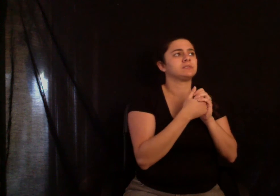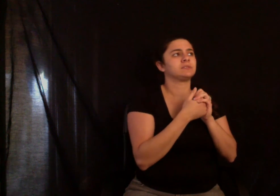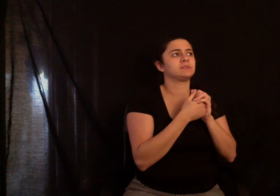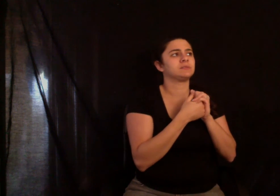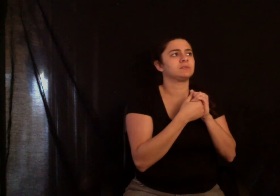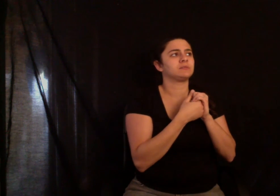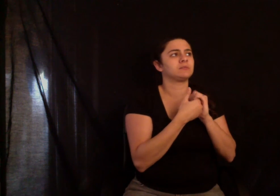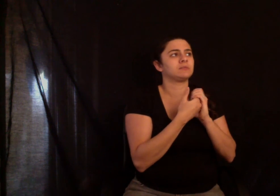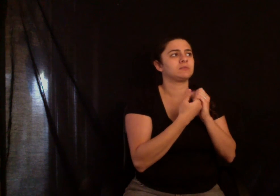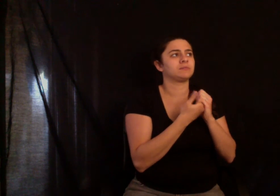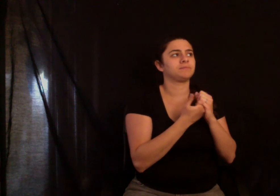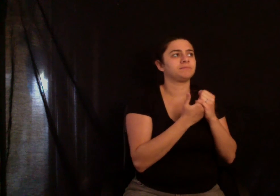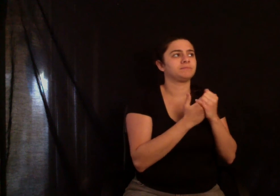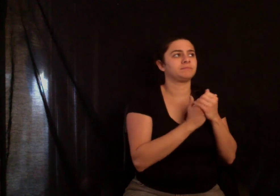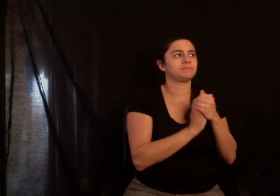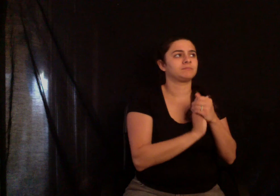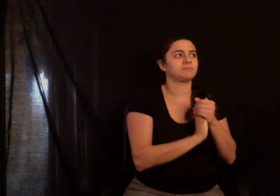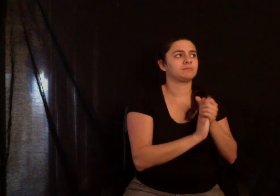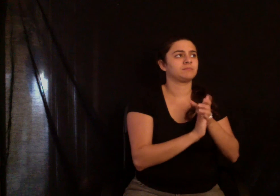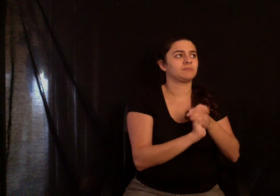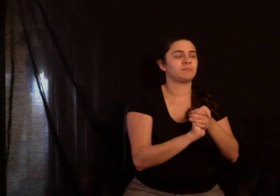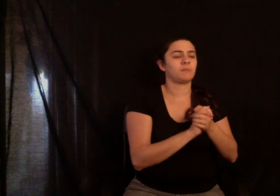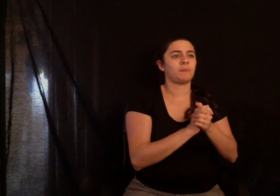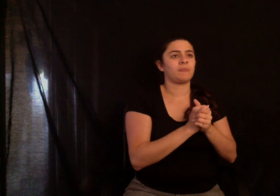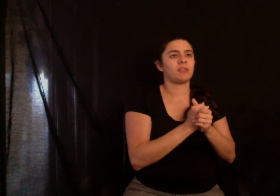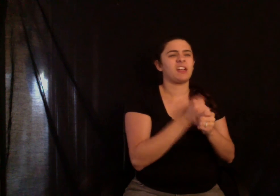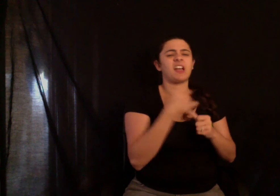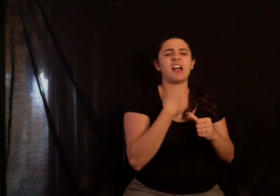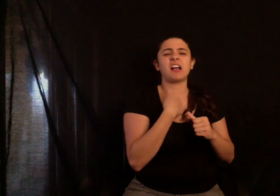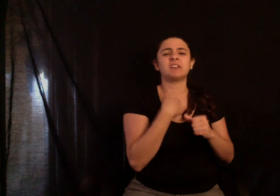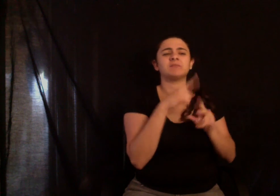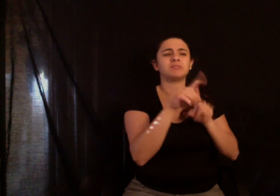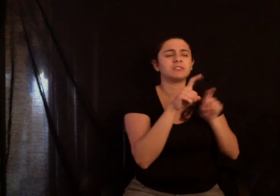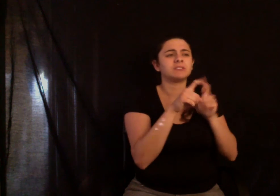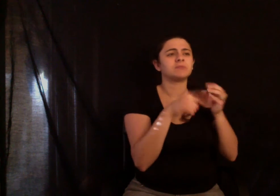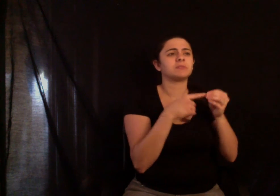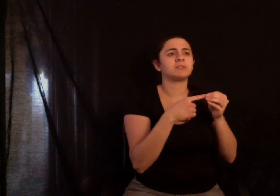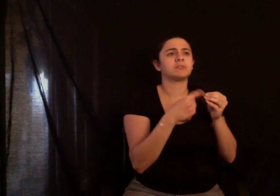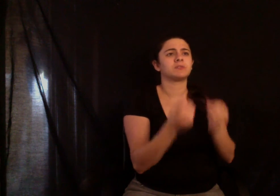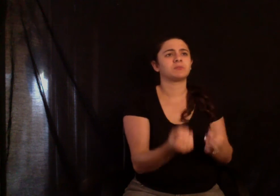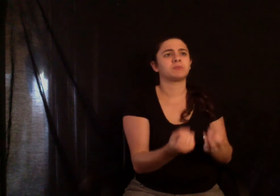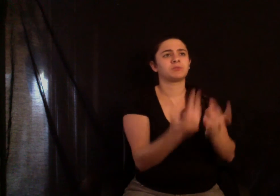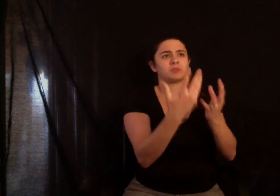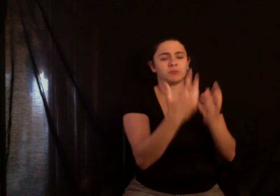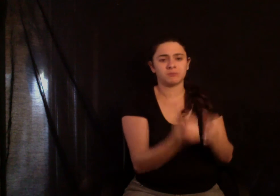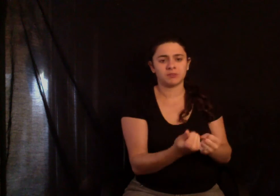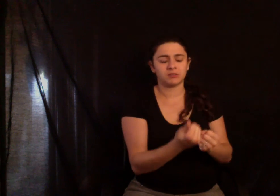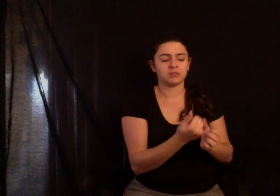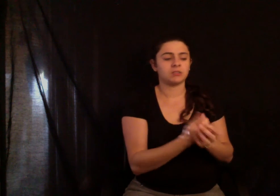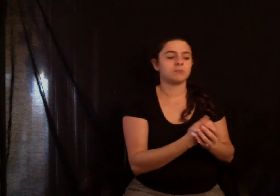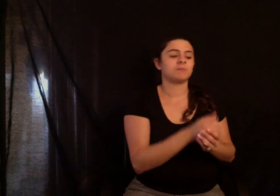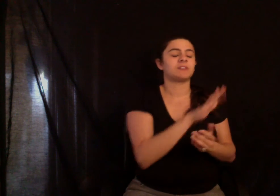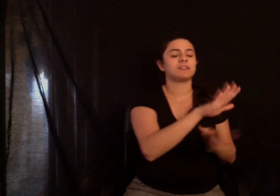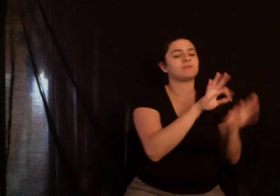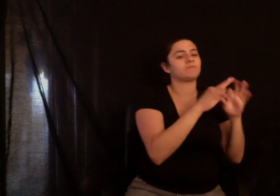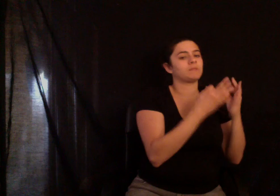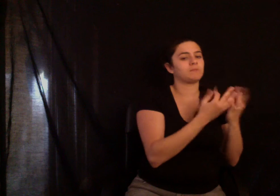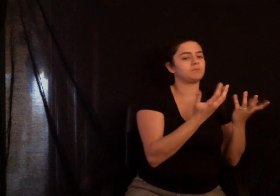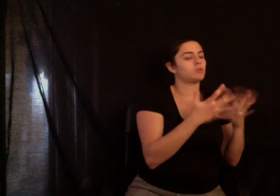family, and I completely get it, they couldn't bear the thought of their son who died in a fire having their